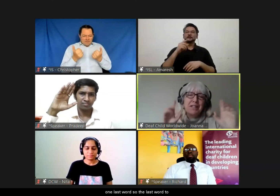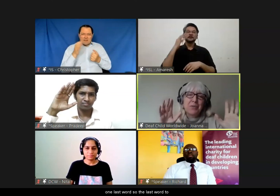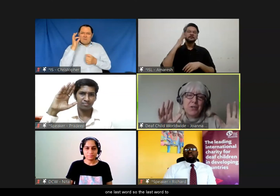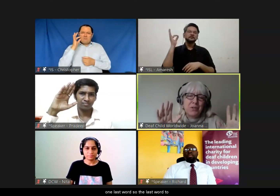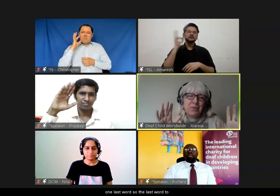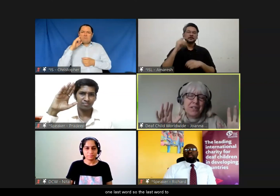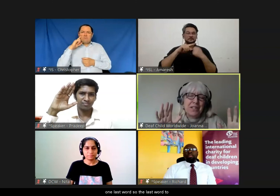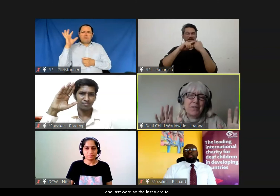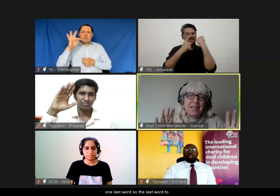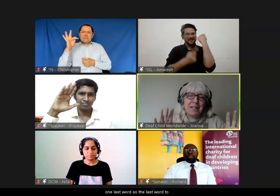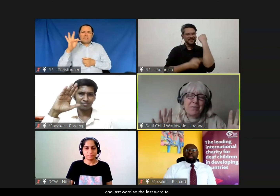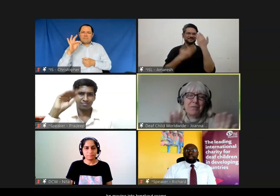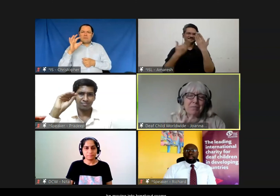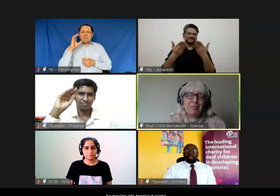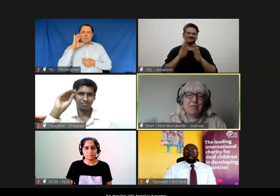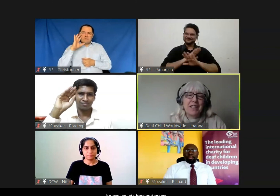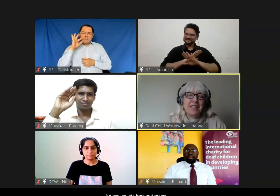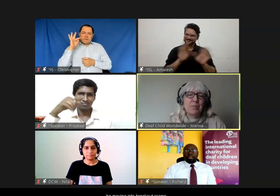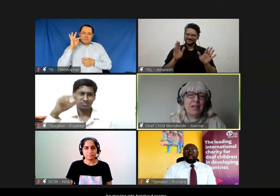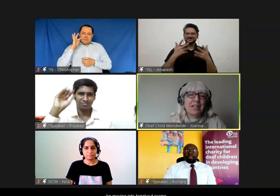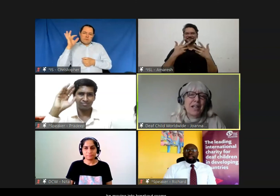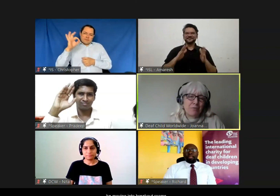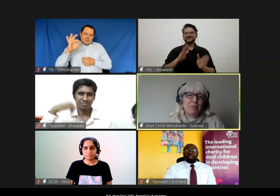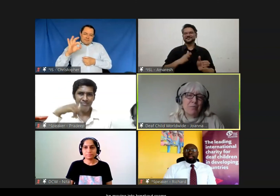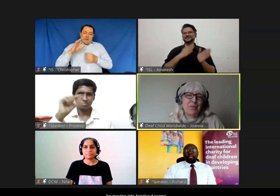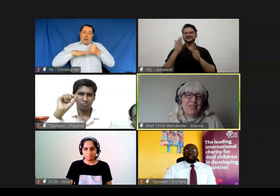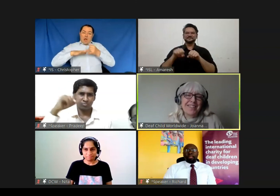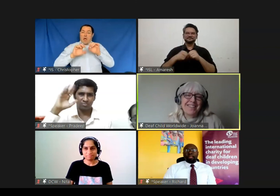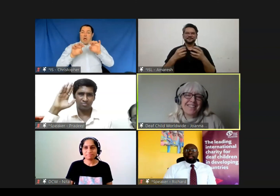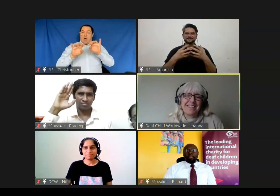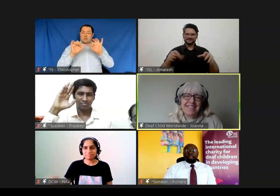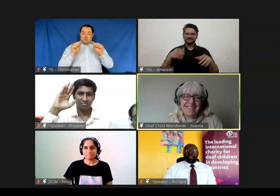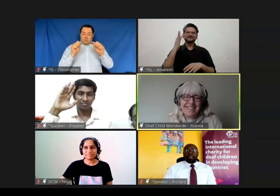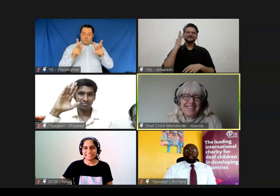the last word to Pradeep, and then we will be moving into breakout rooms.